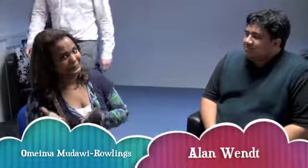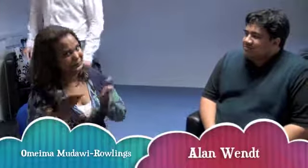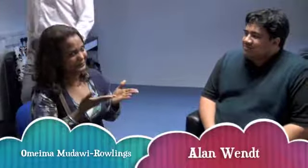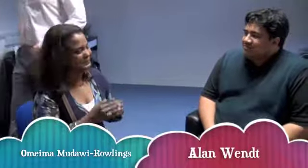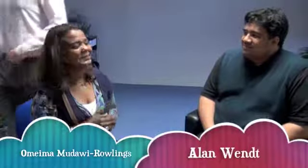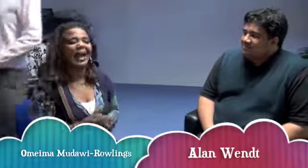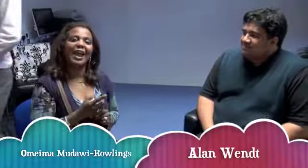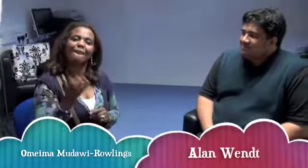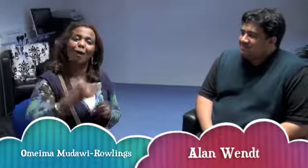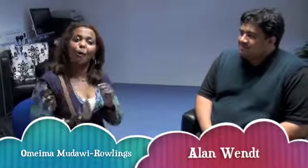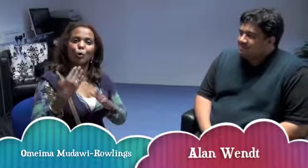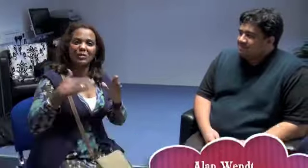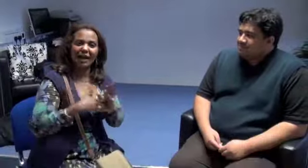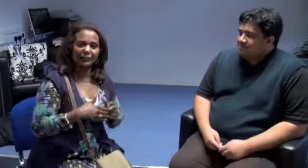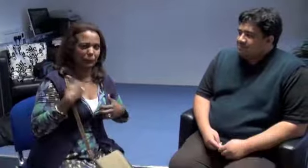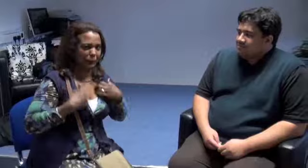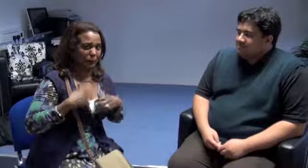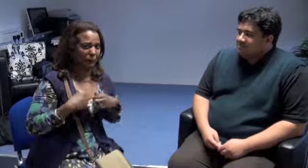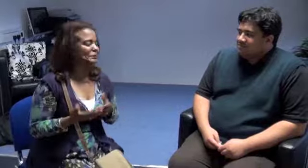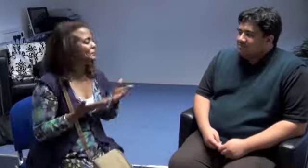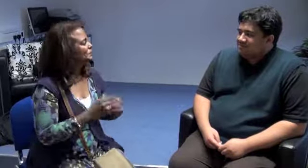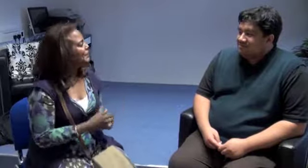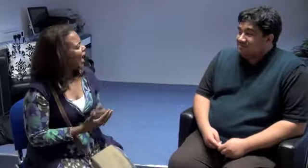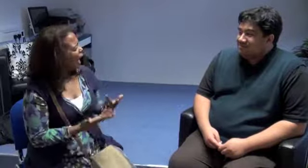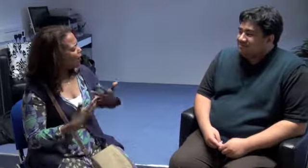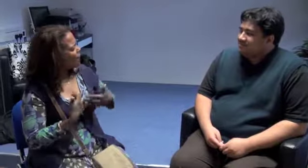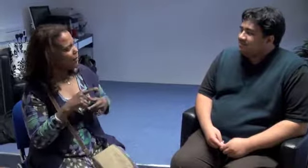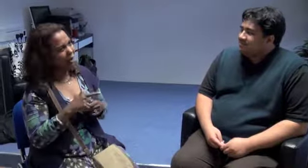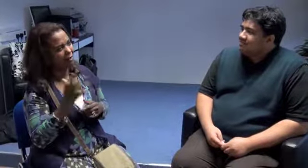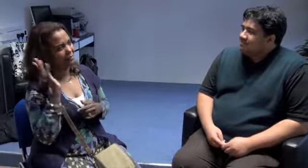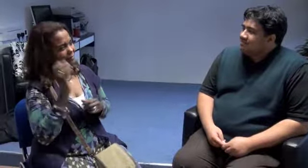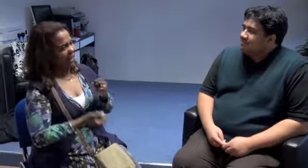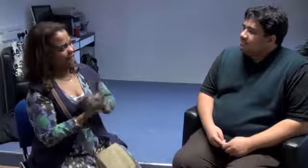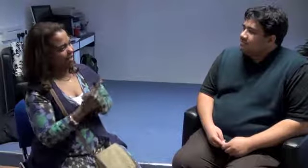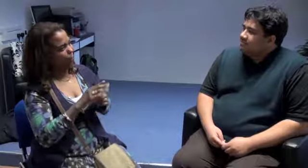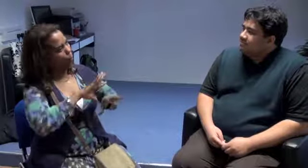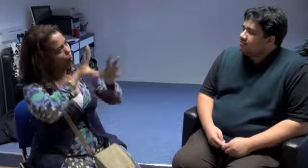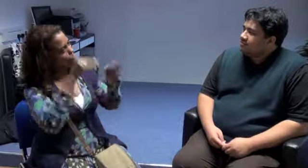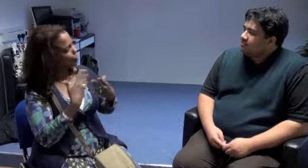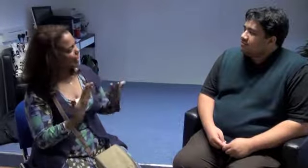So we're here with one of our participants from the day, who's originally from New Zealand. What have you thought of the day overall?